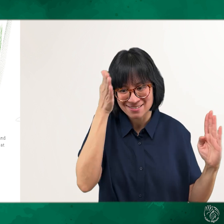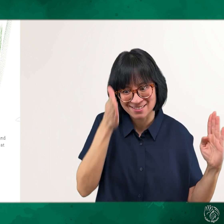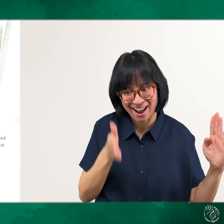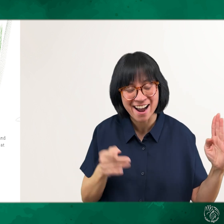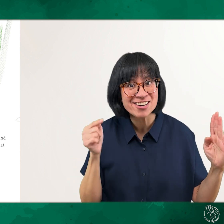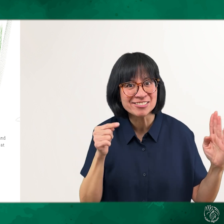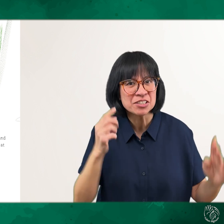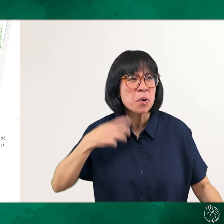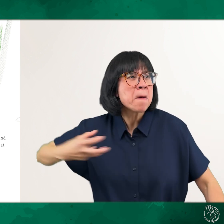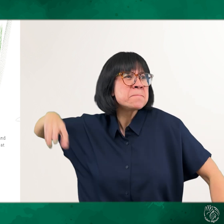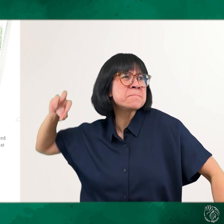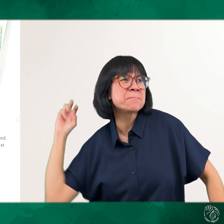the house.